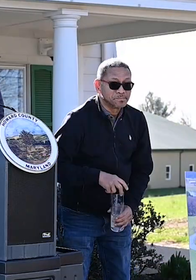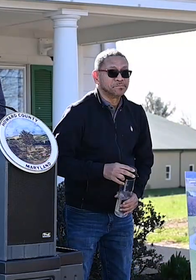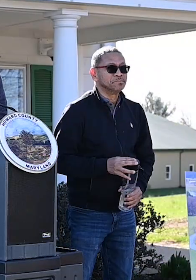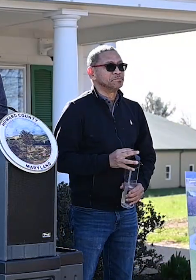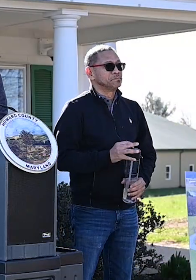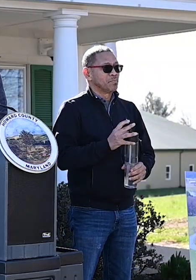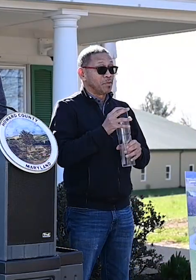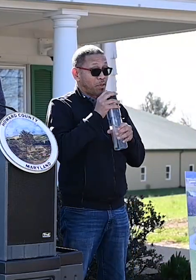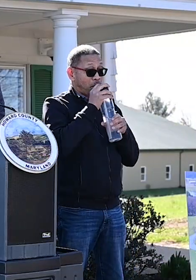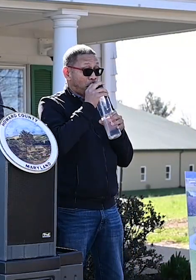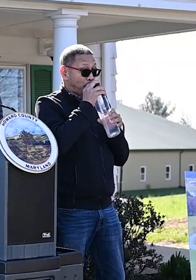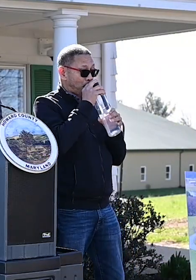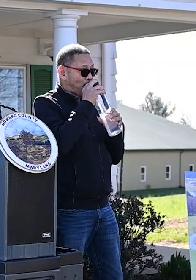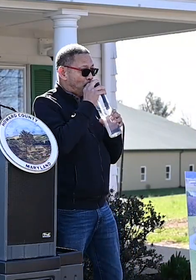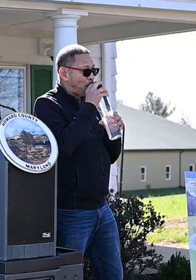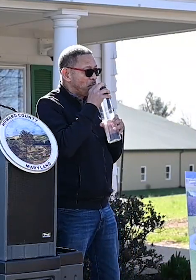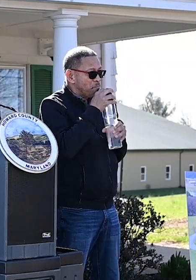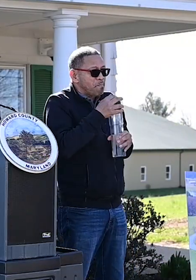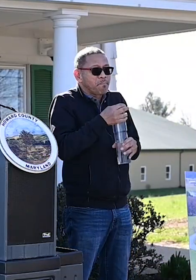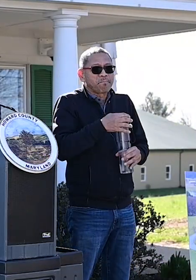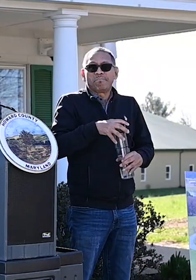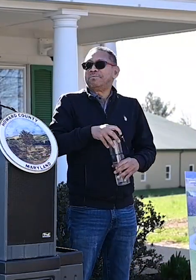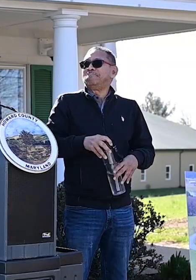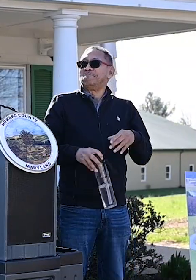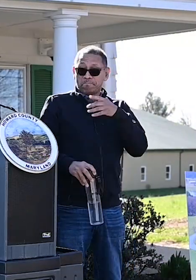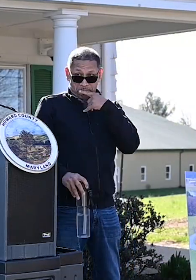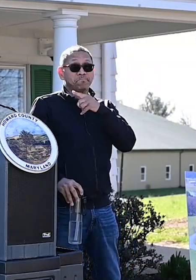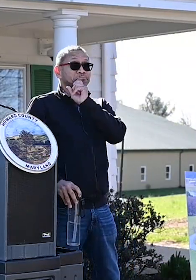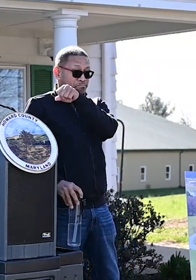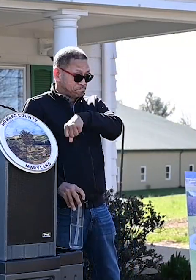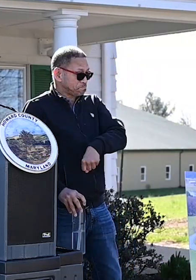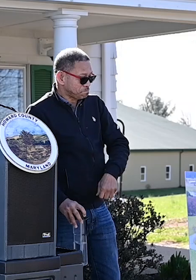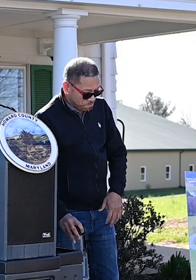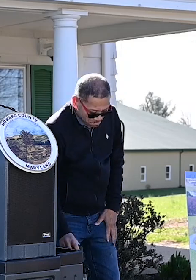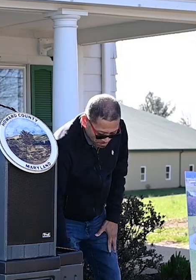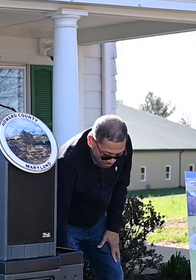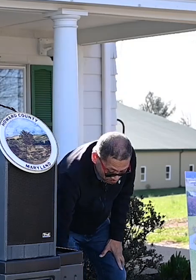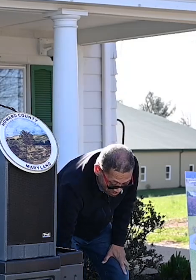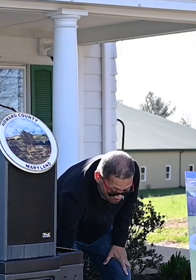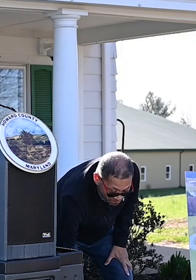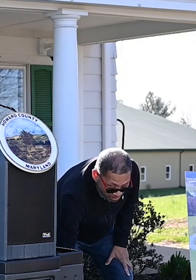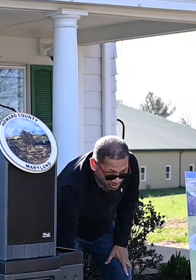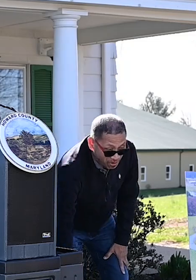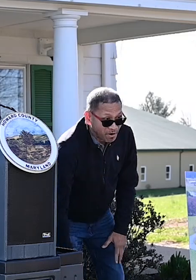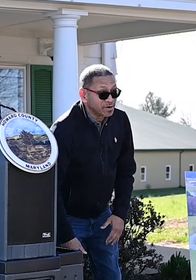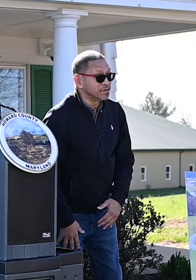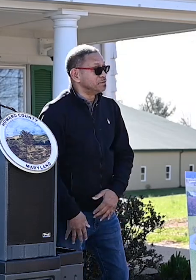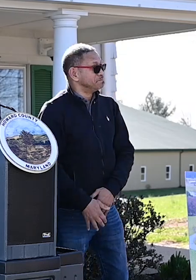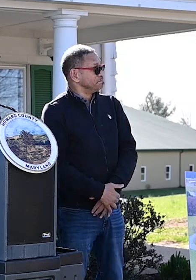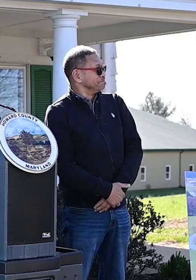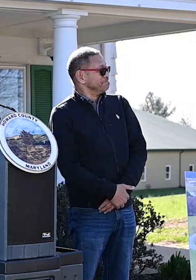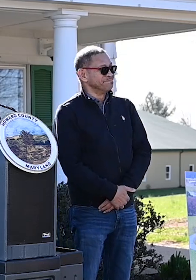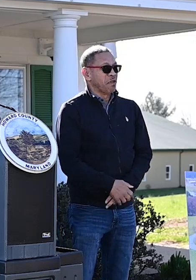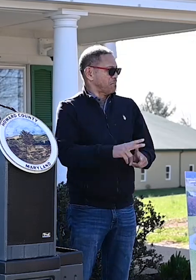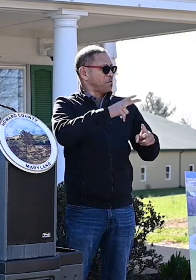This facility, I know you're working hard. I appreciate you. Very